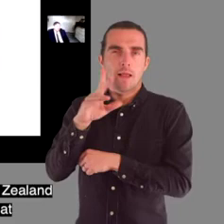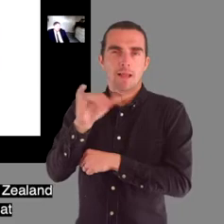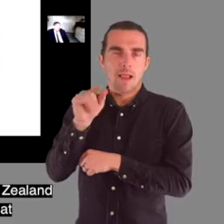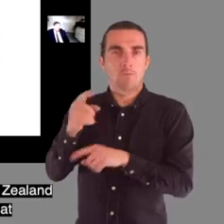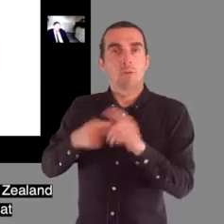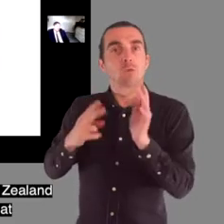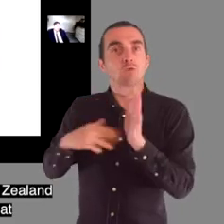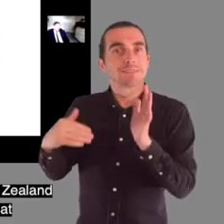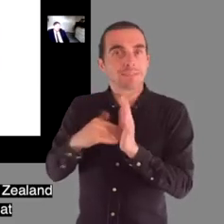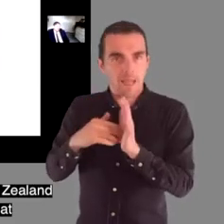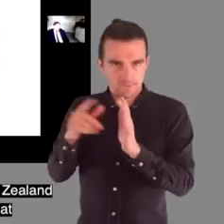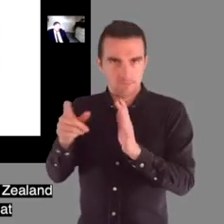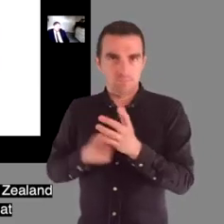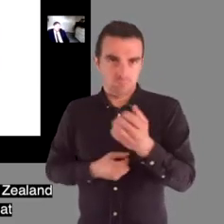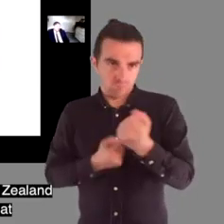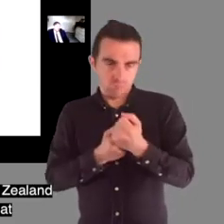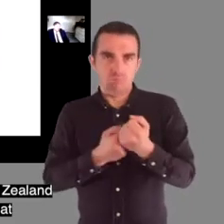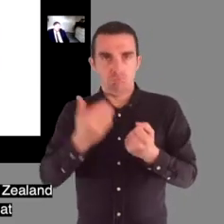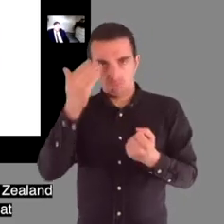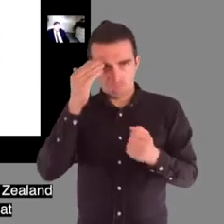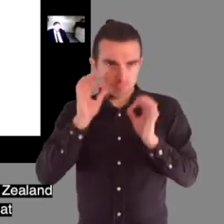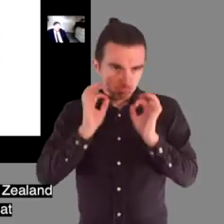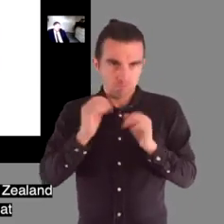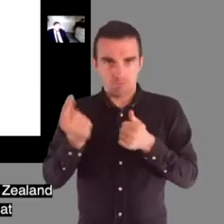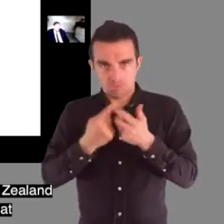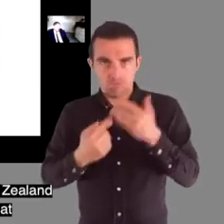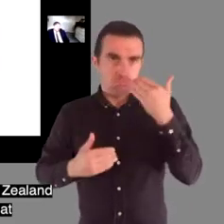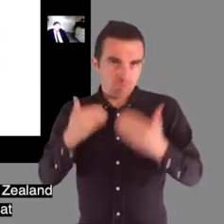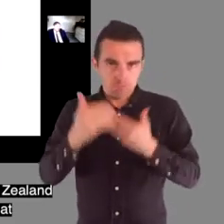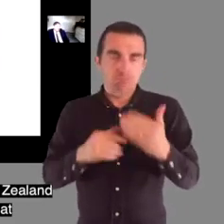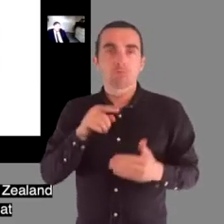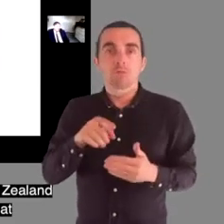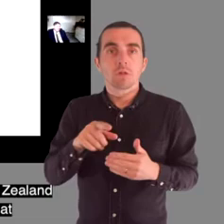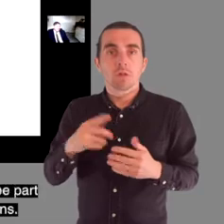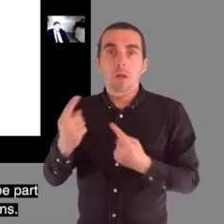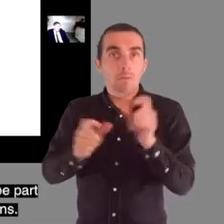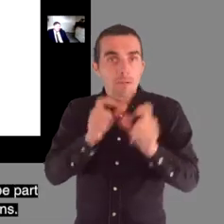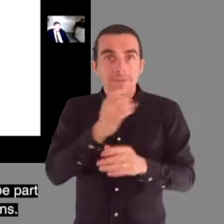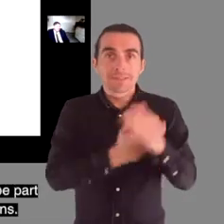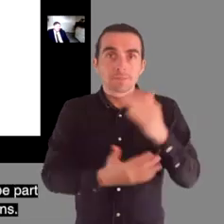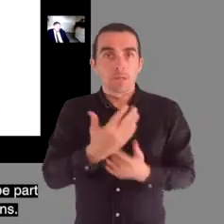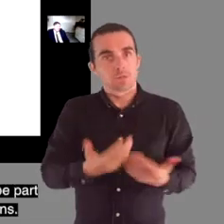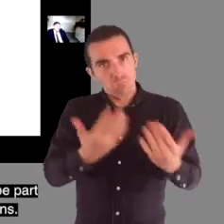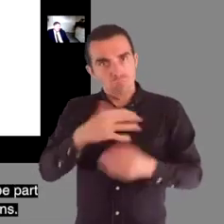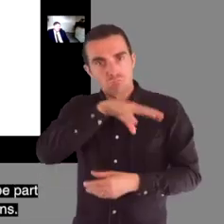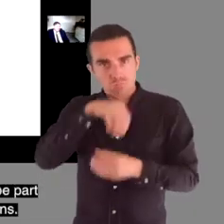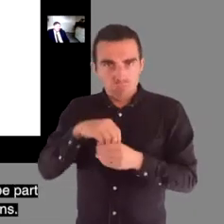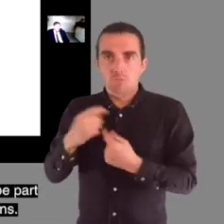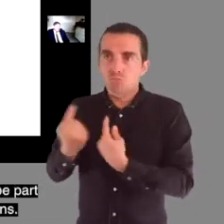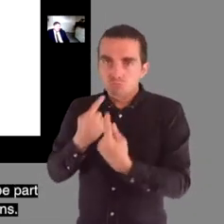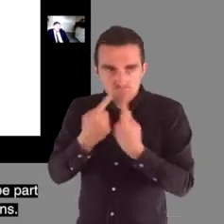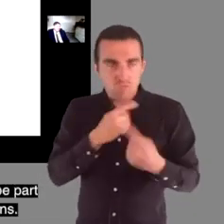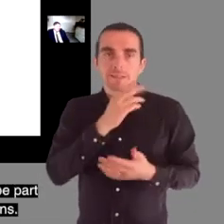second ad hoc chair, Ambassador Don McKay of New Zealand, and it became expected that people with disabilities would be part and parcel